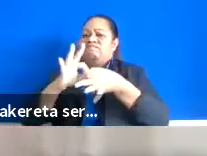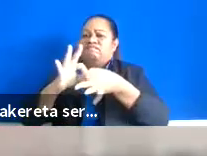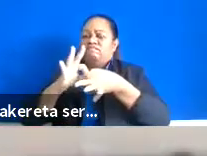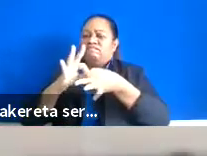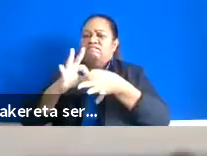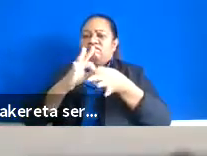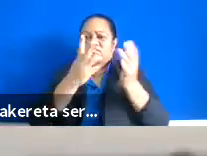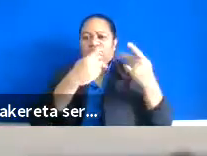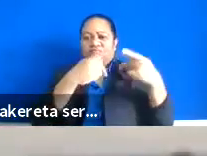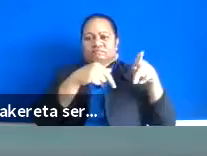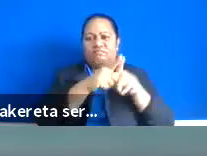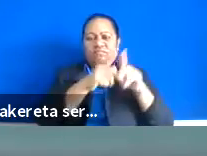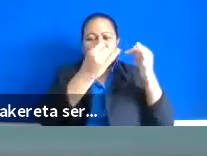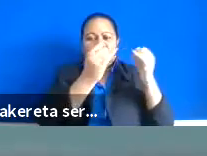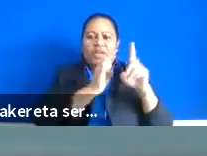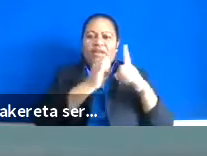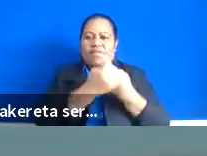or their environment.